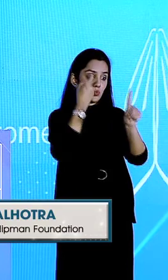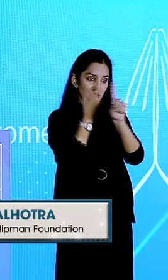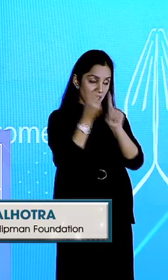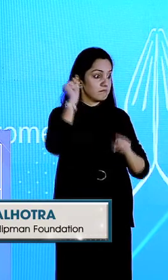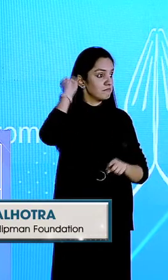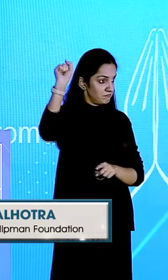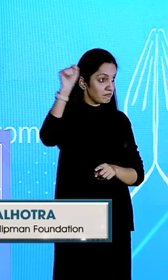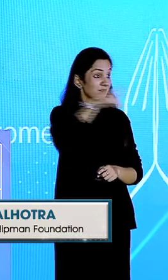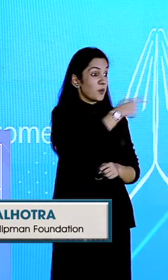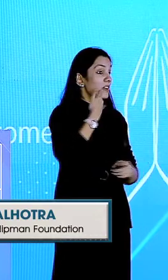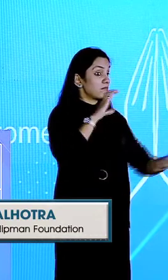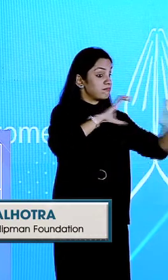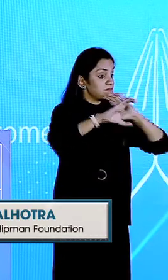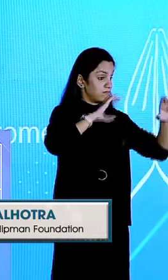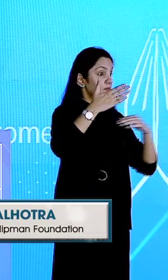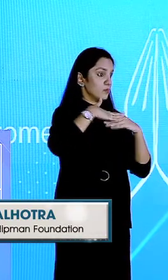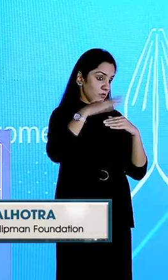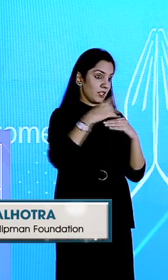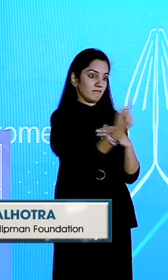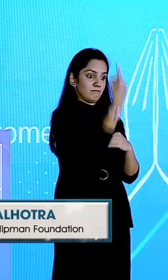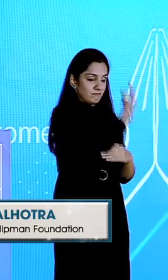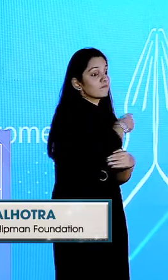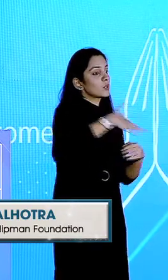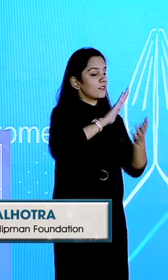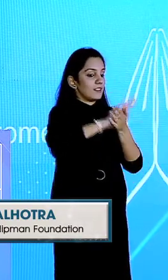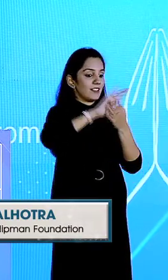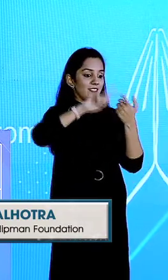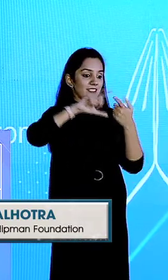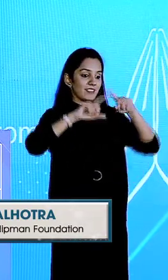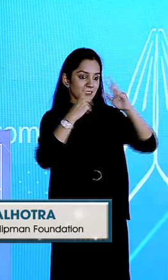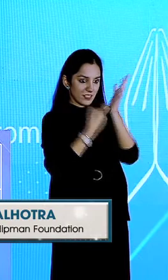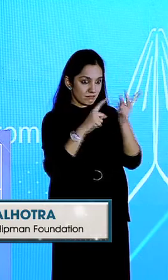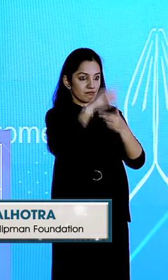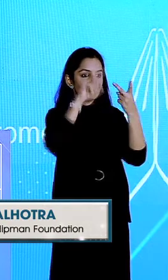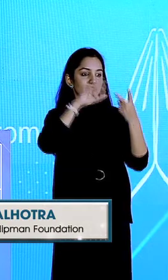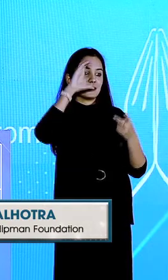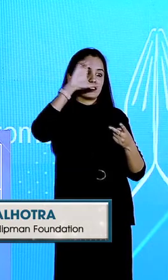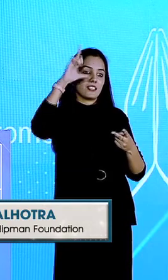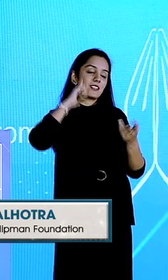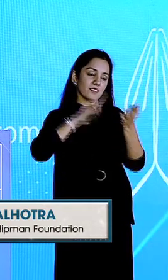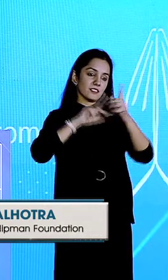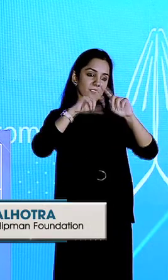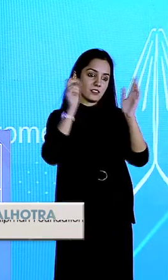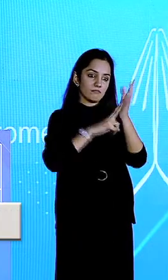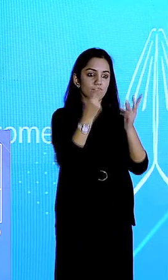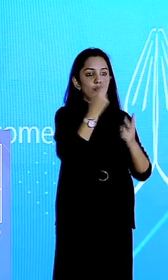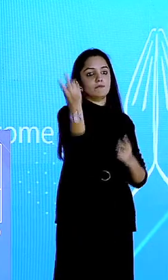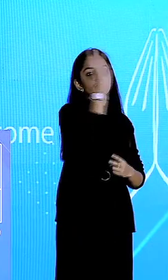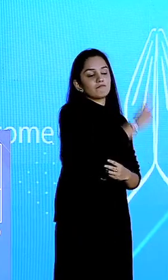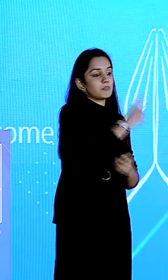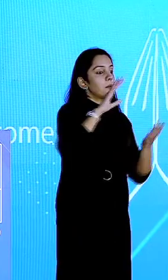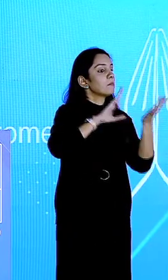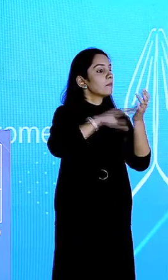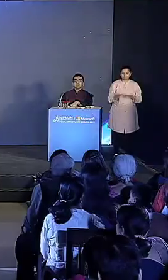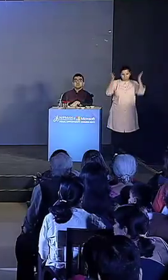chat where Nipun will be in conversation with Mr. Hector and Clinton Covington, Principal Program Manager,